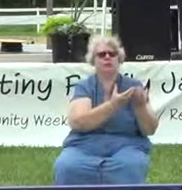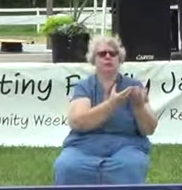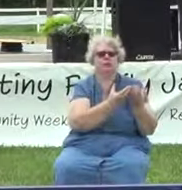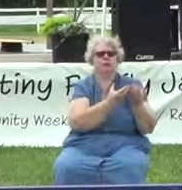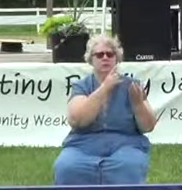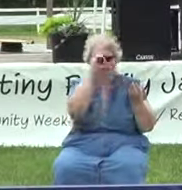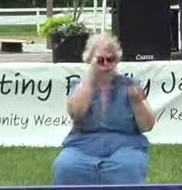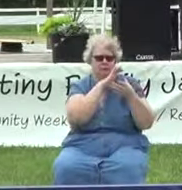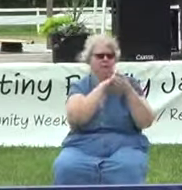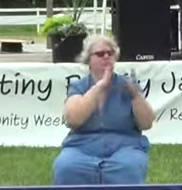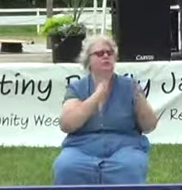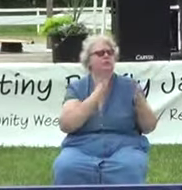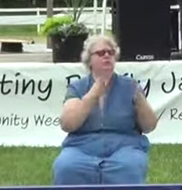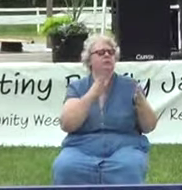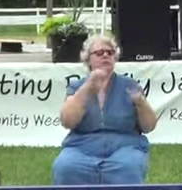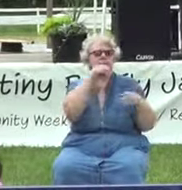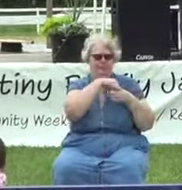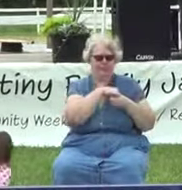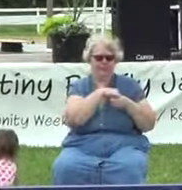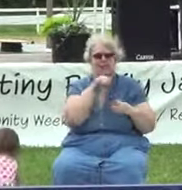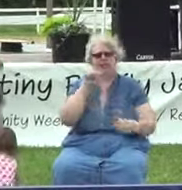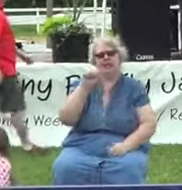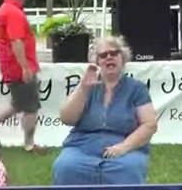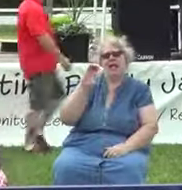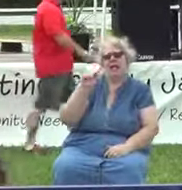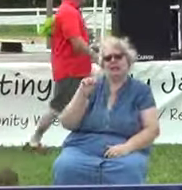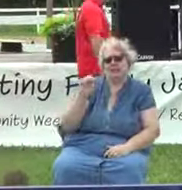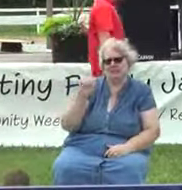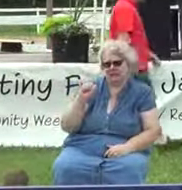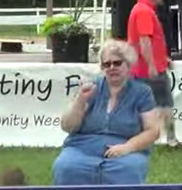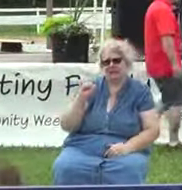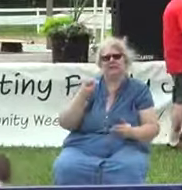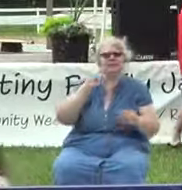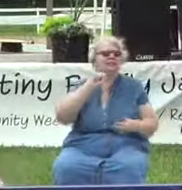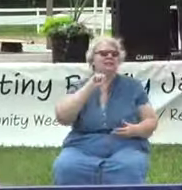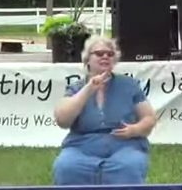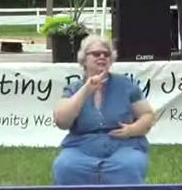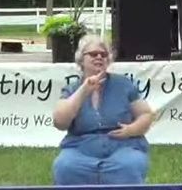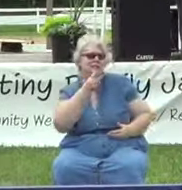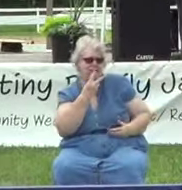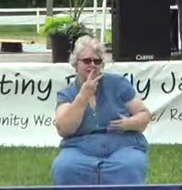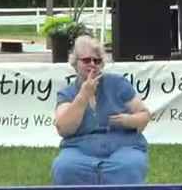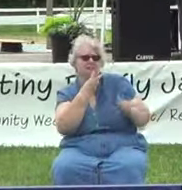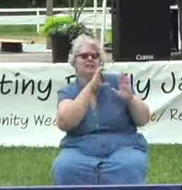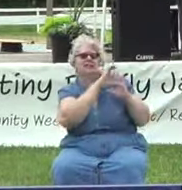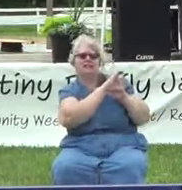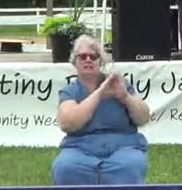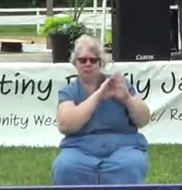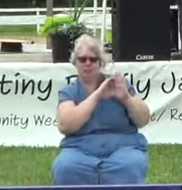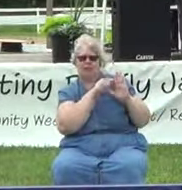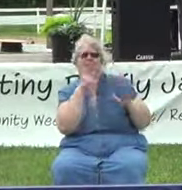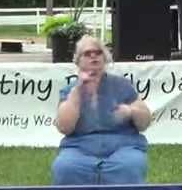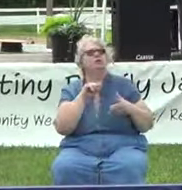going to be in Acts, the third or second chapter, and we're going to start verse 42.